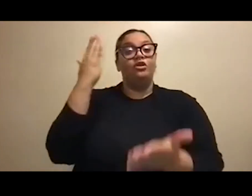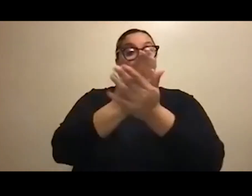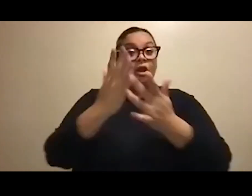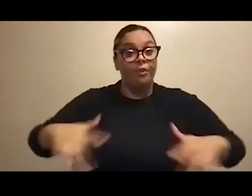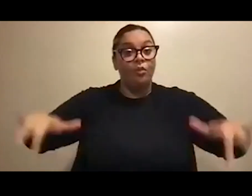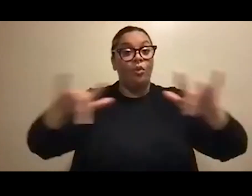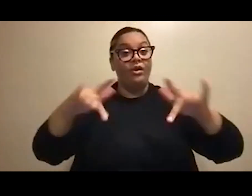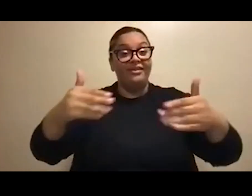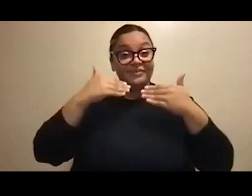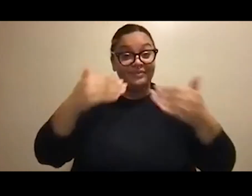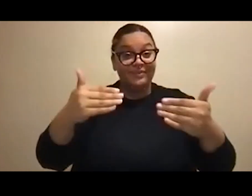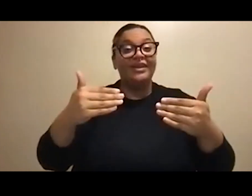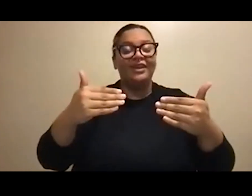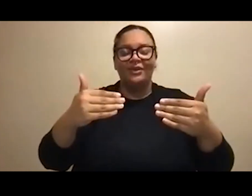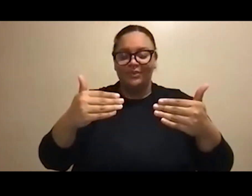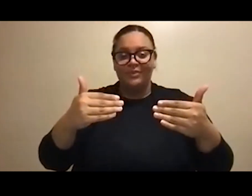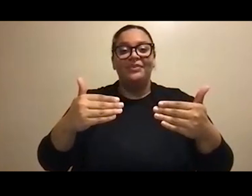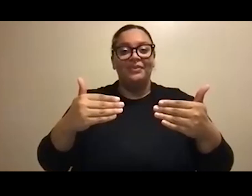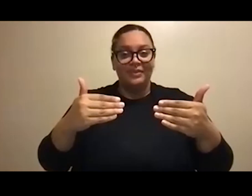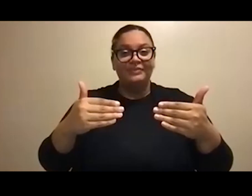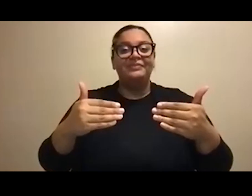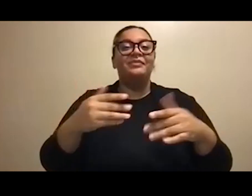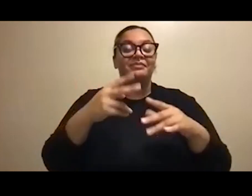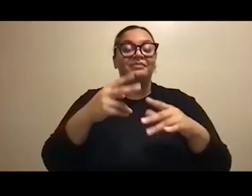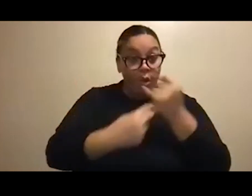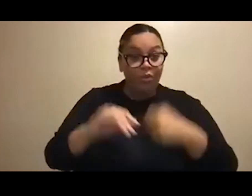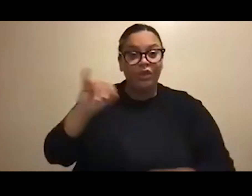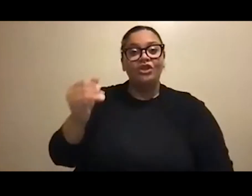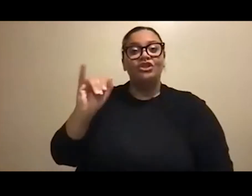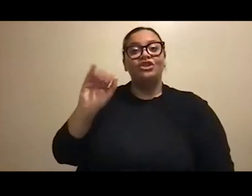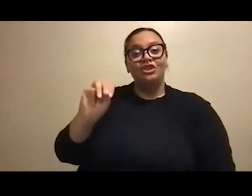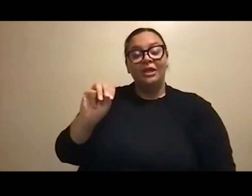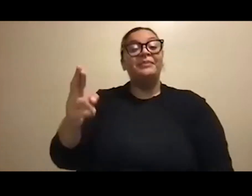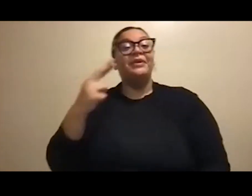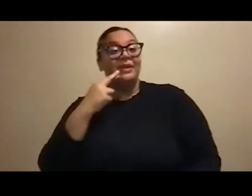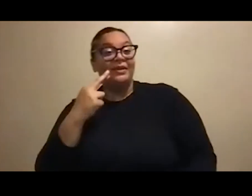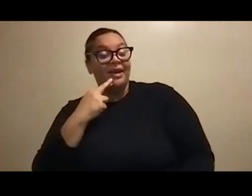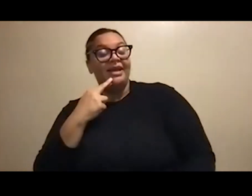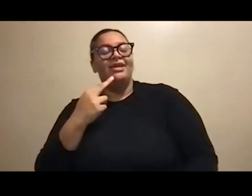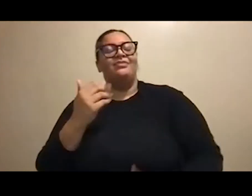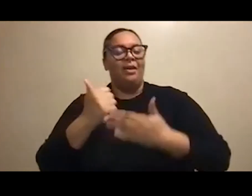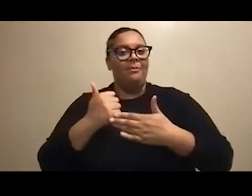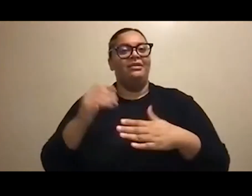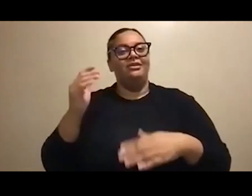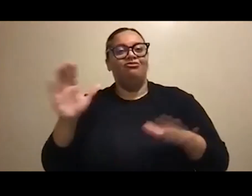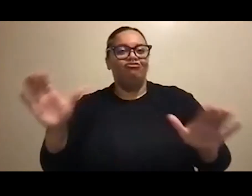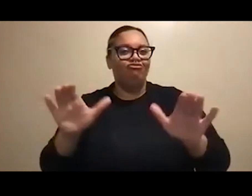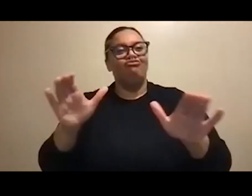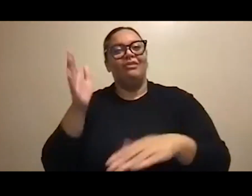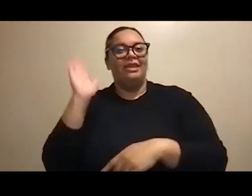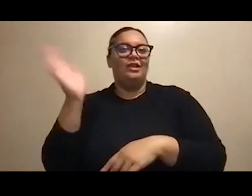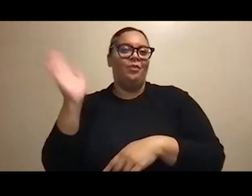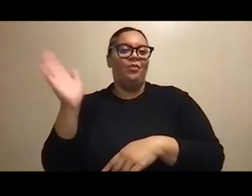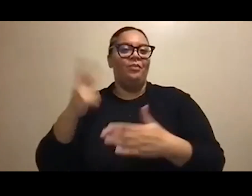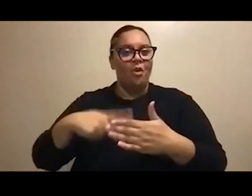thank you very much, Jim and Ms. Morton, for being here tonight to put together this great program. I'm going to turn off the recording and then